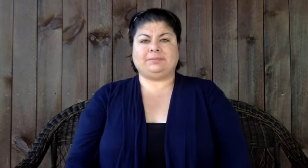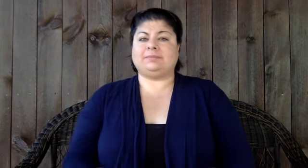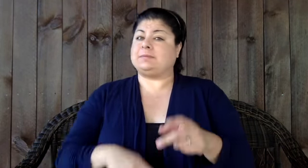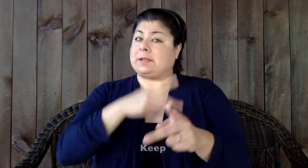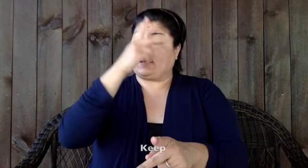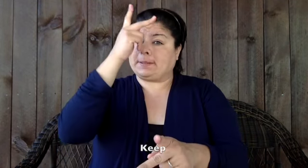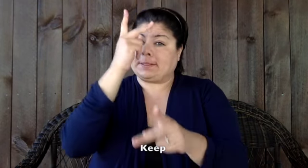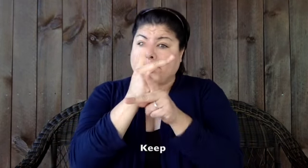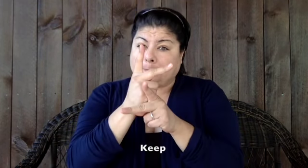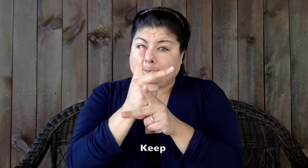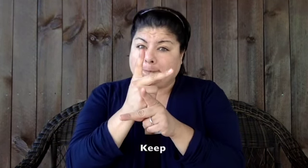Keep.